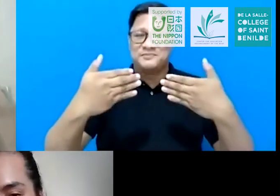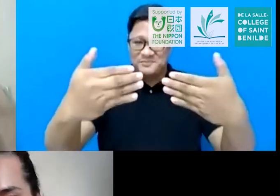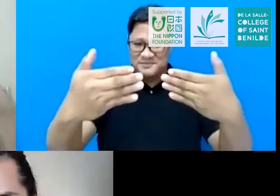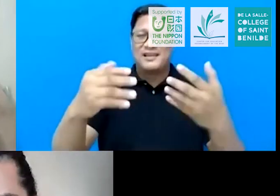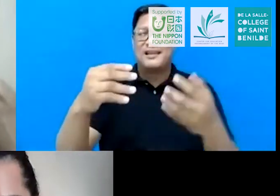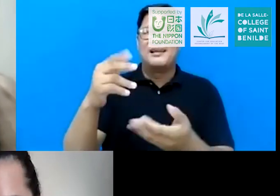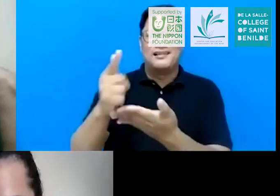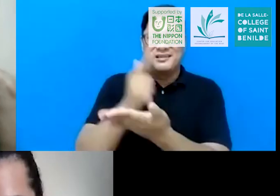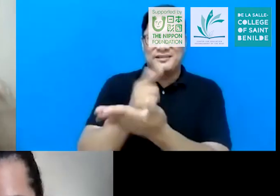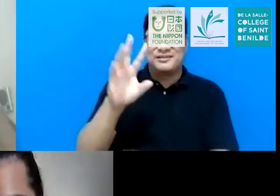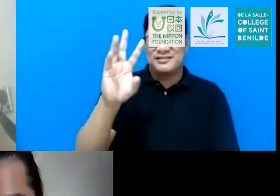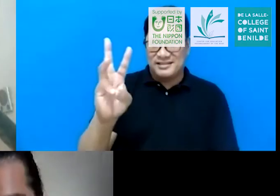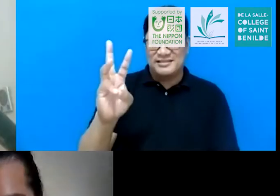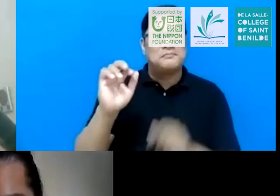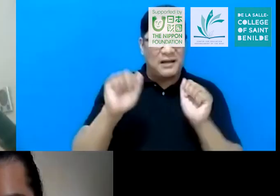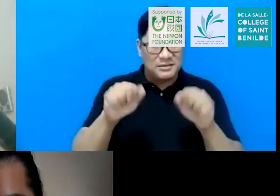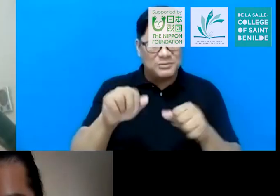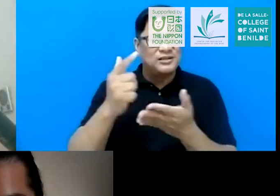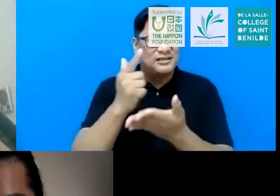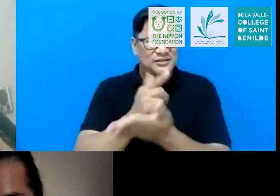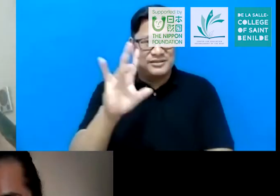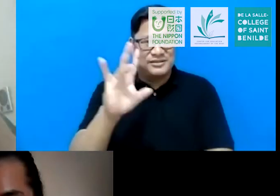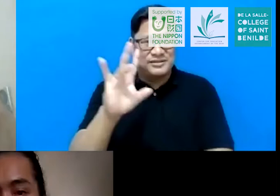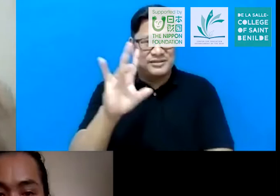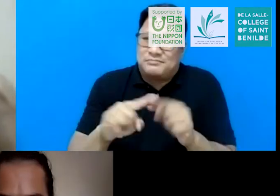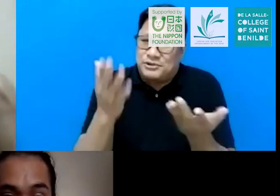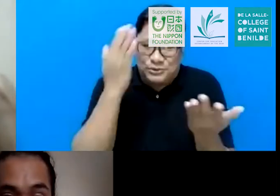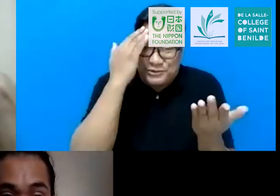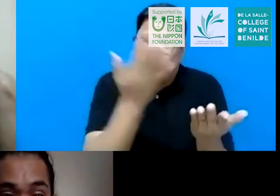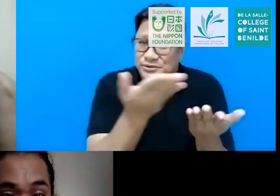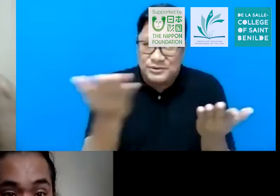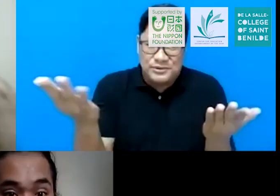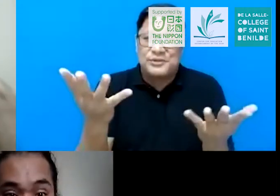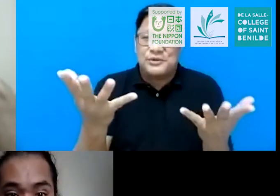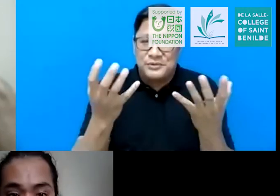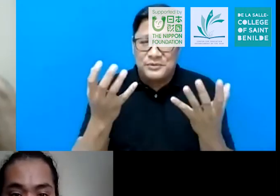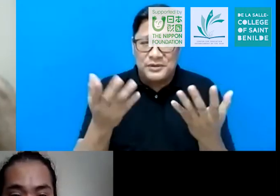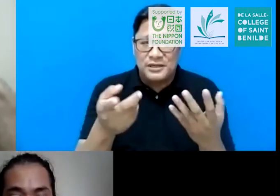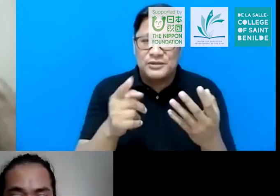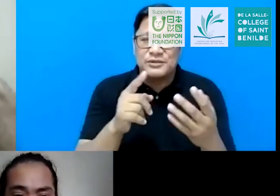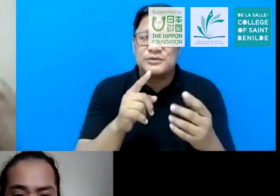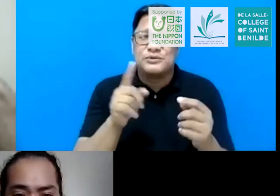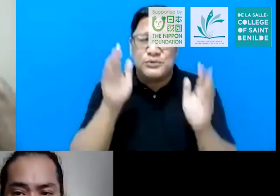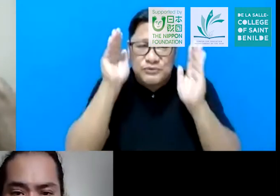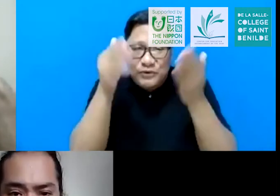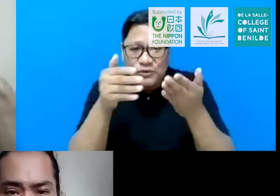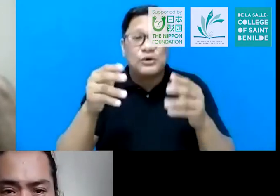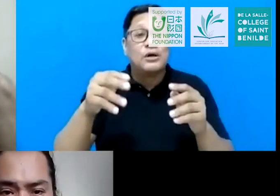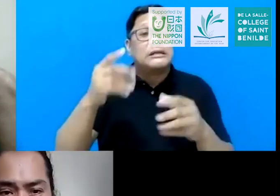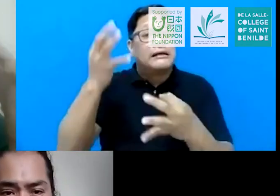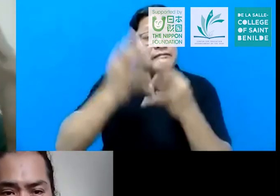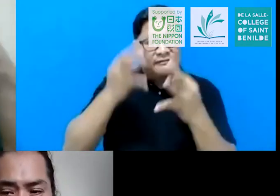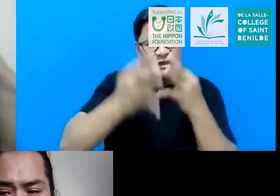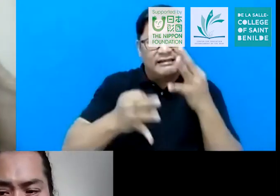possibly lesson 7. But, I want you all to do well on the final exam.